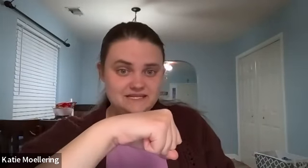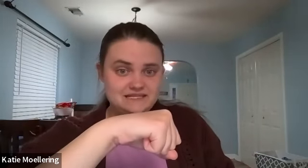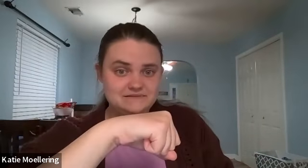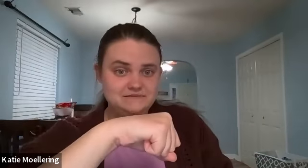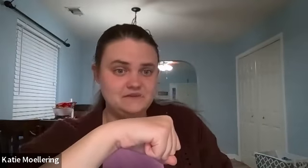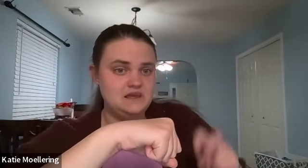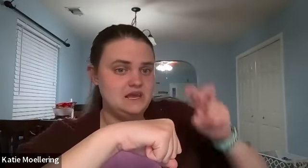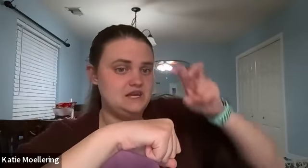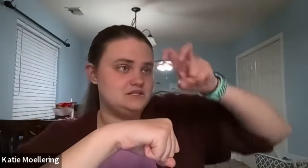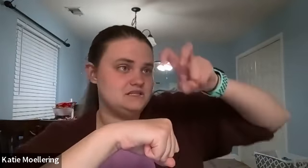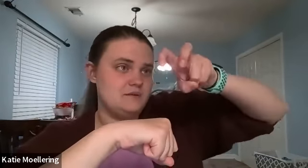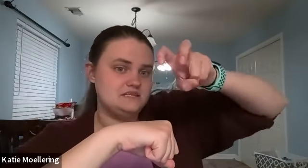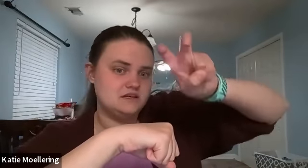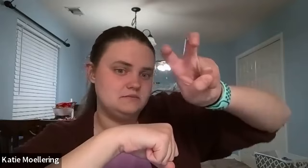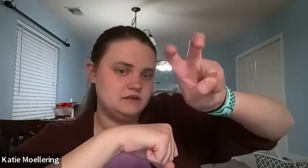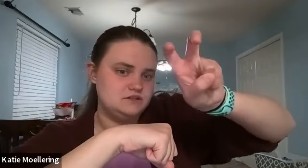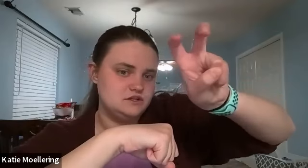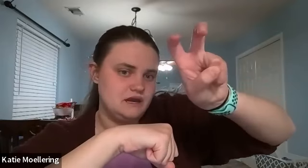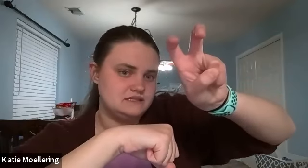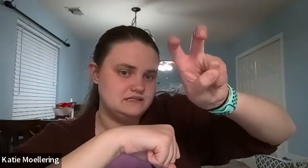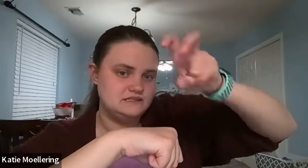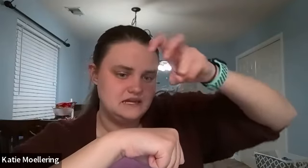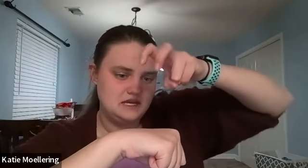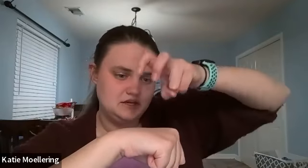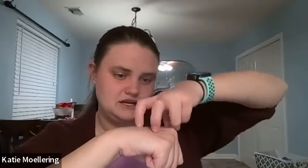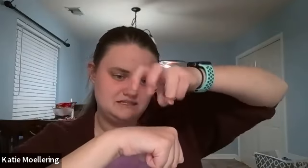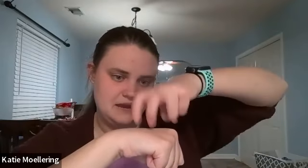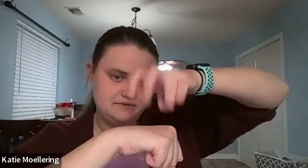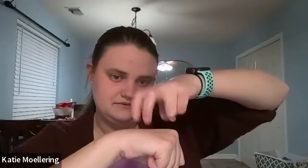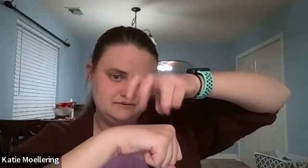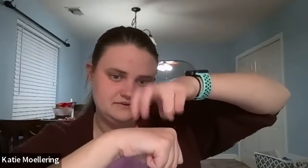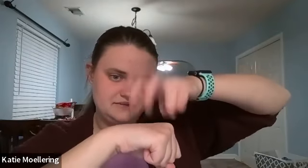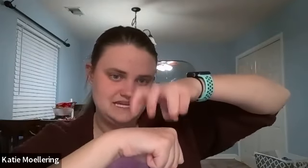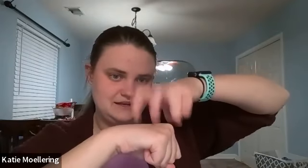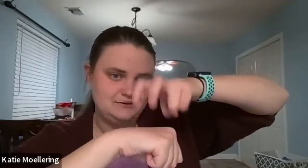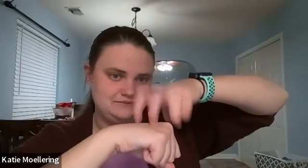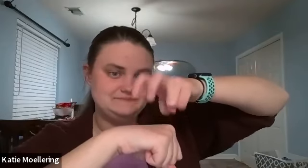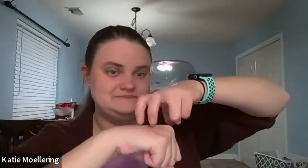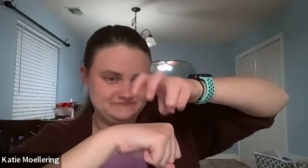fist, and your dominant is going to be in 2 X's, and you're going to tap potato. And